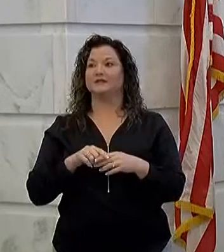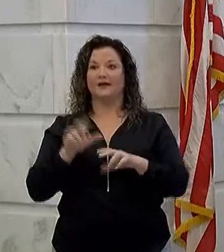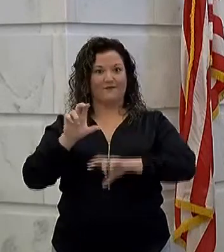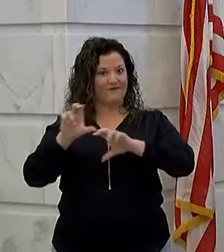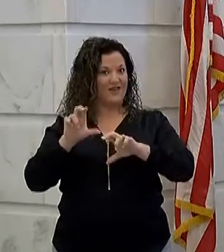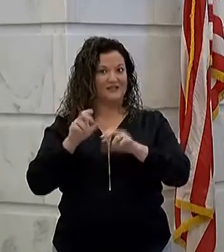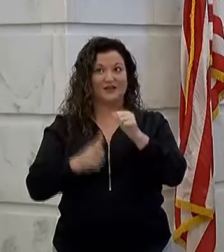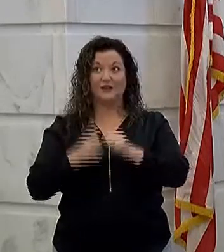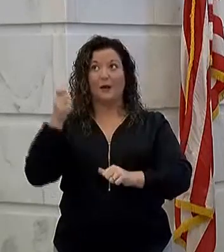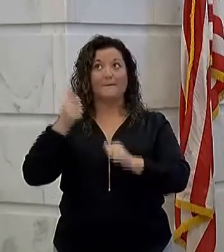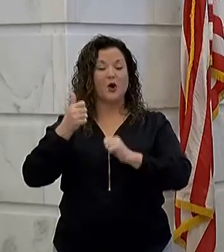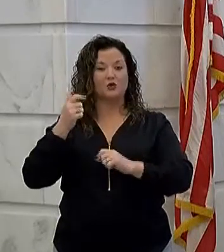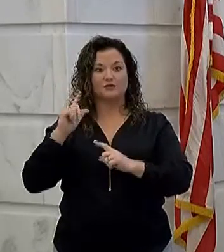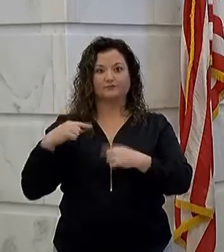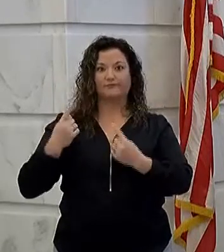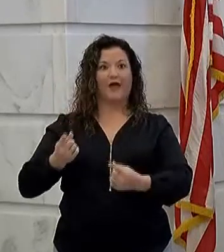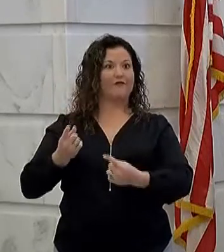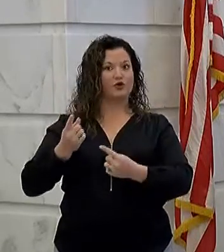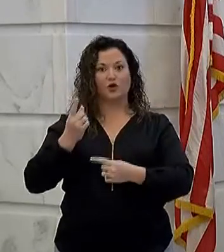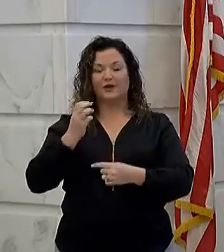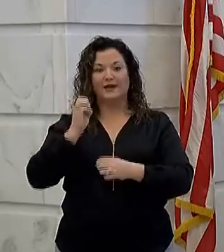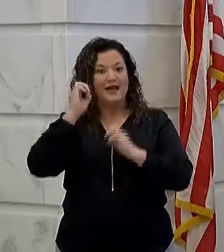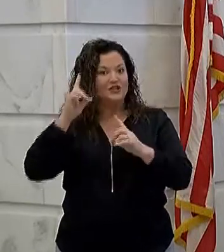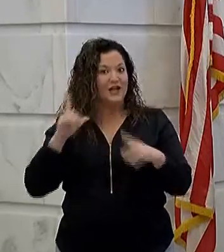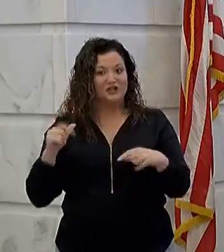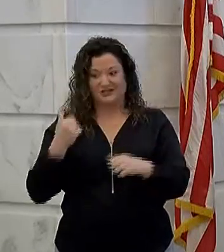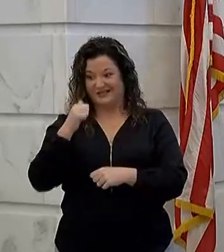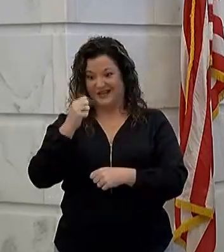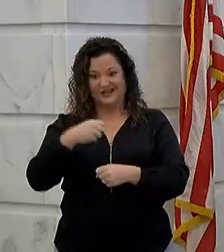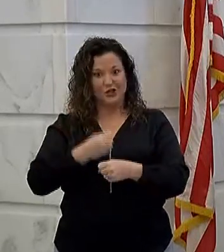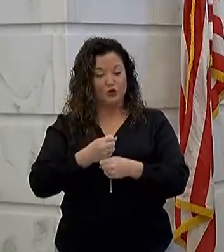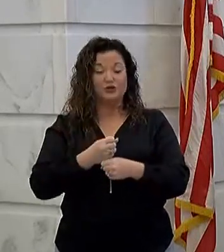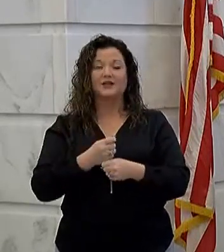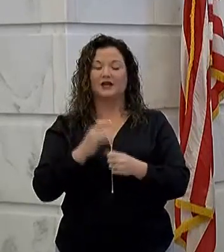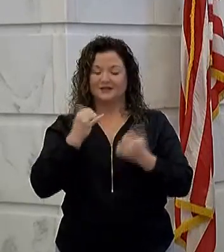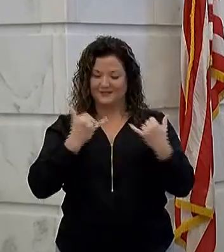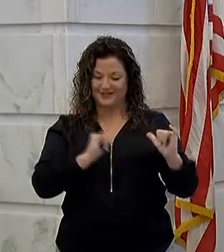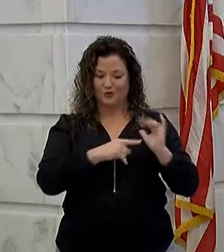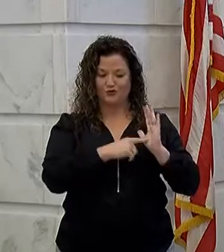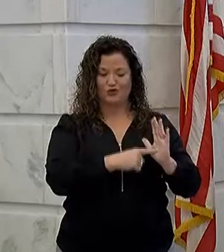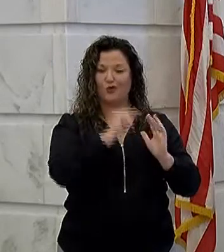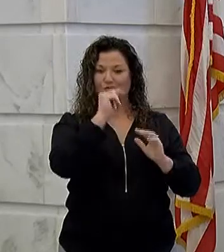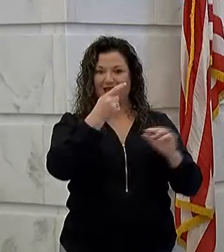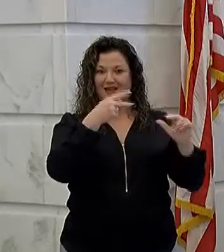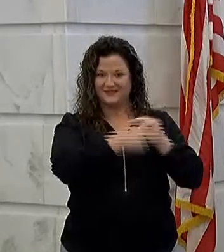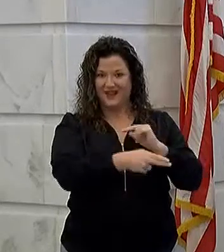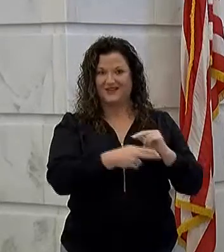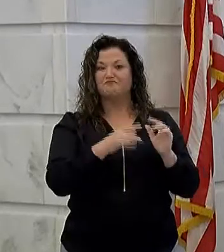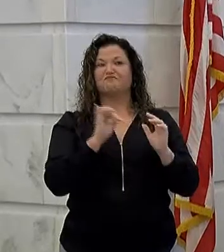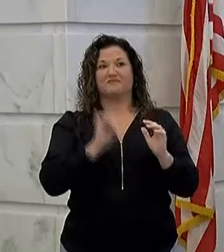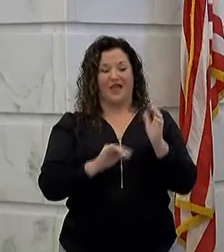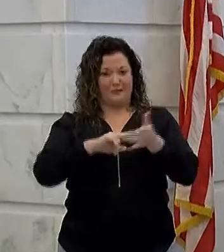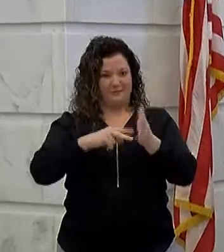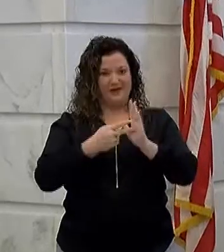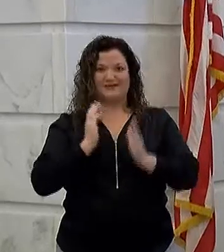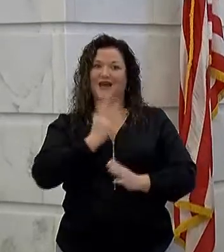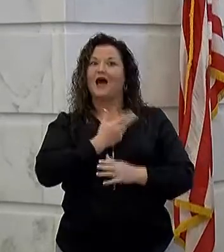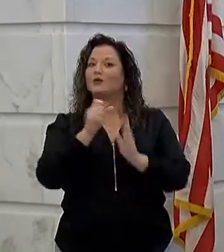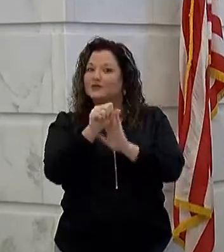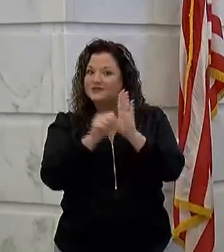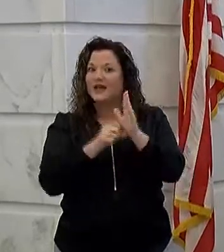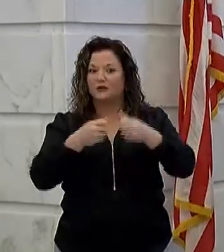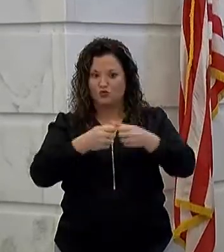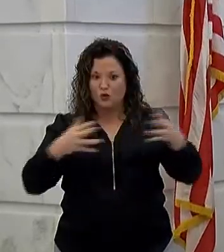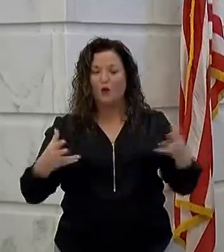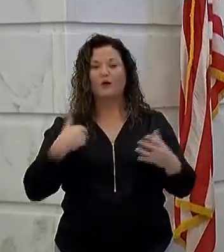largest amount in a decade in education, and still having tax cuts. And it's a reflection of we're growing as a state, we're creating jobs,